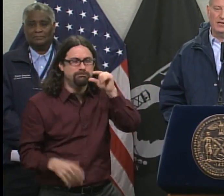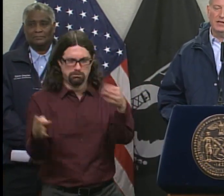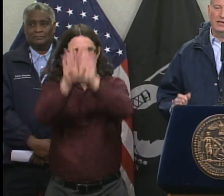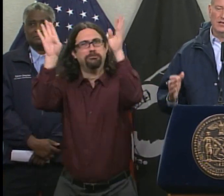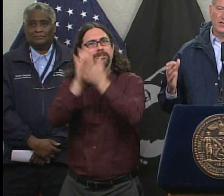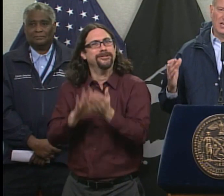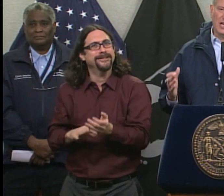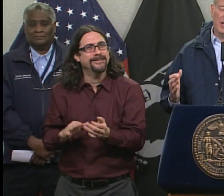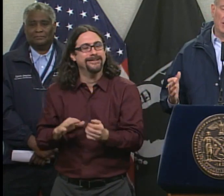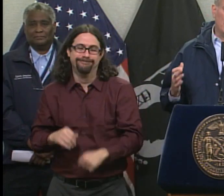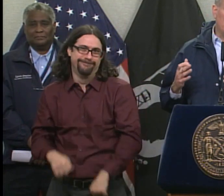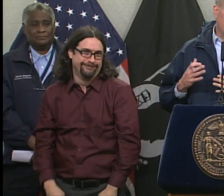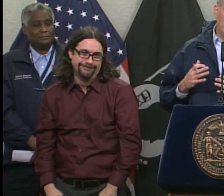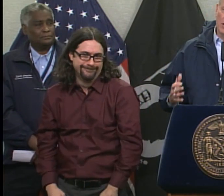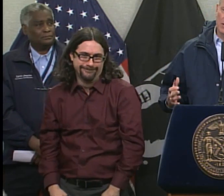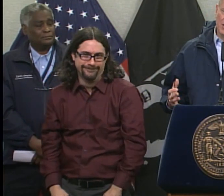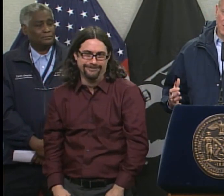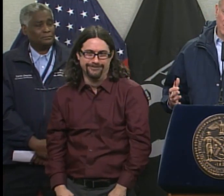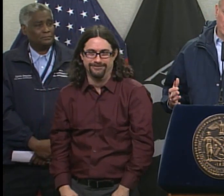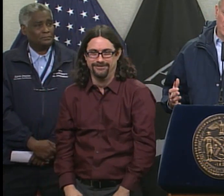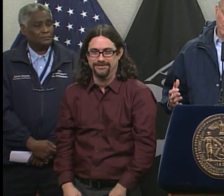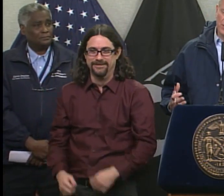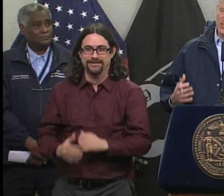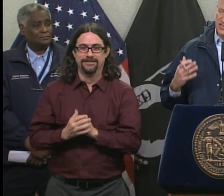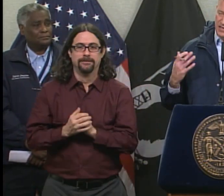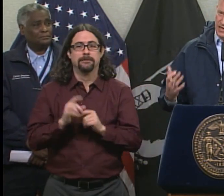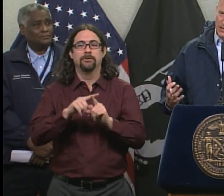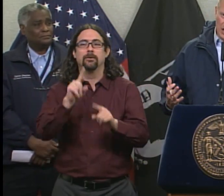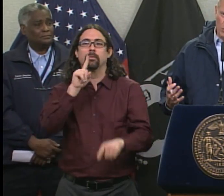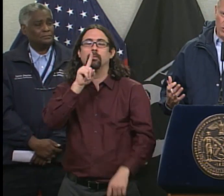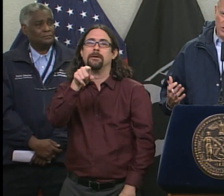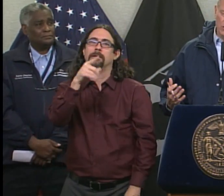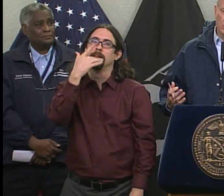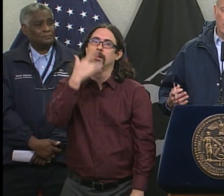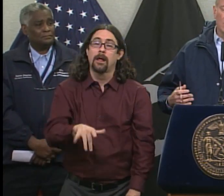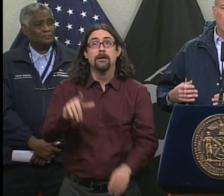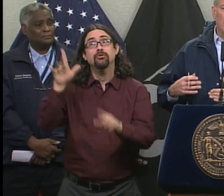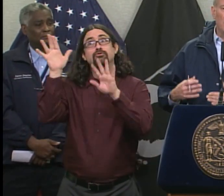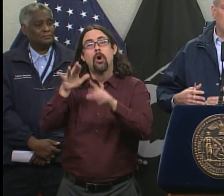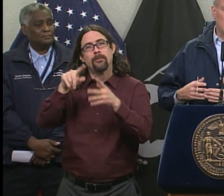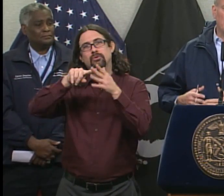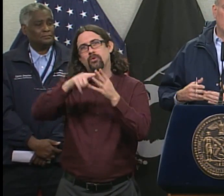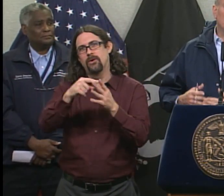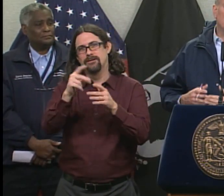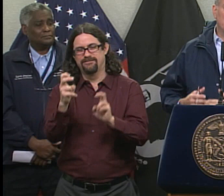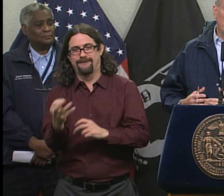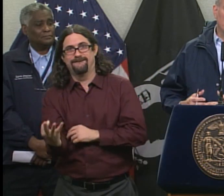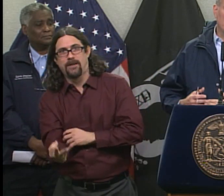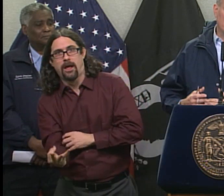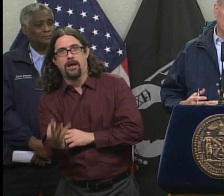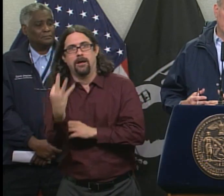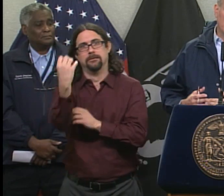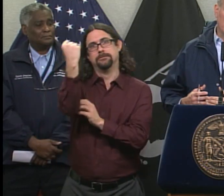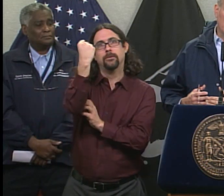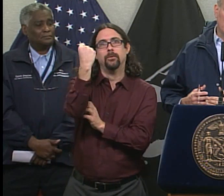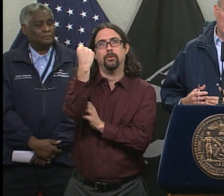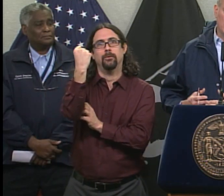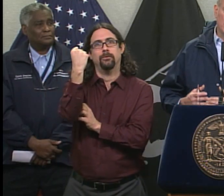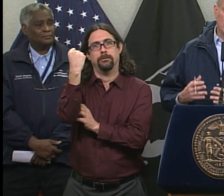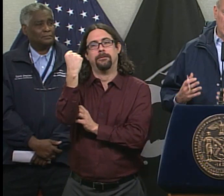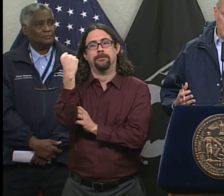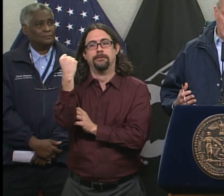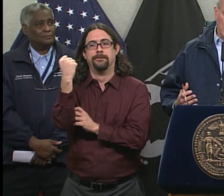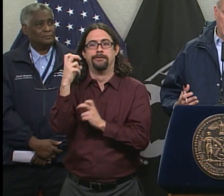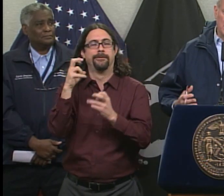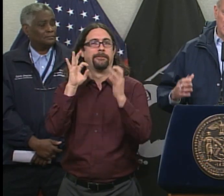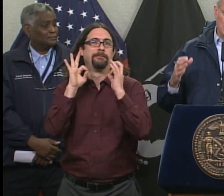Saturday. The timing, a very tough situation for the city and a lot of work to do, but the timing couldn't have been better in terms of our ability